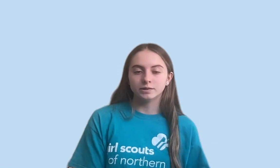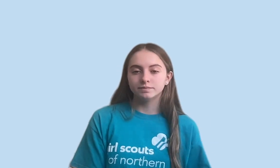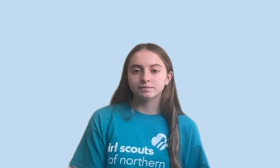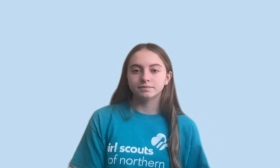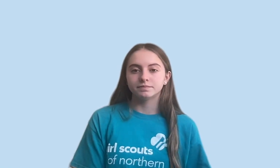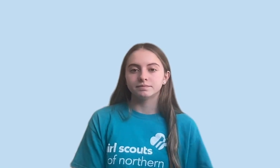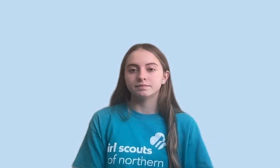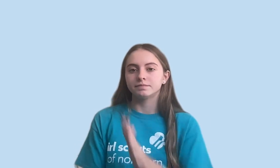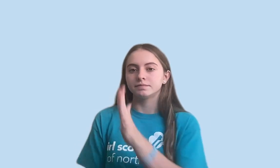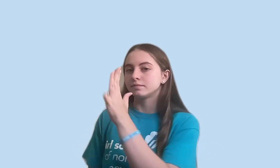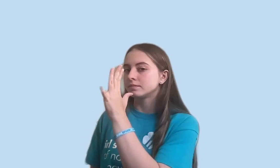Feel.